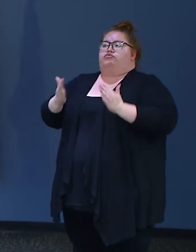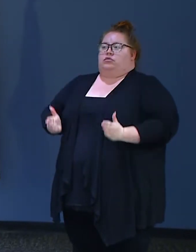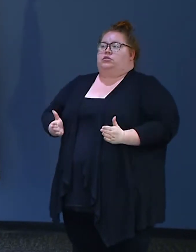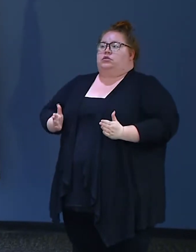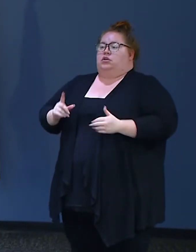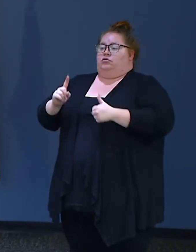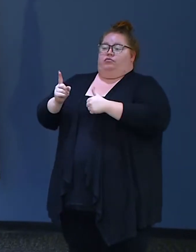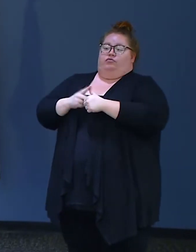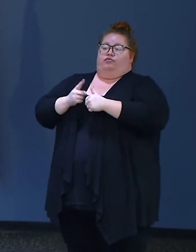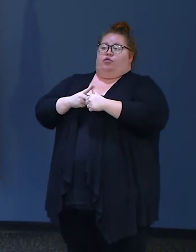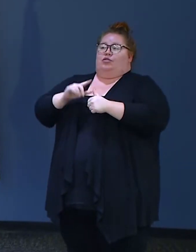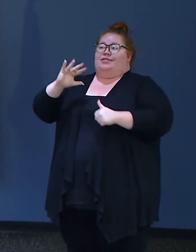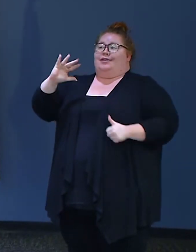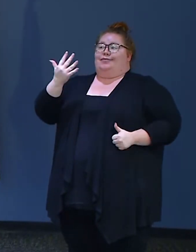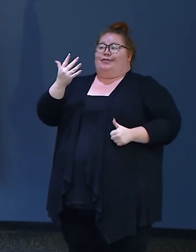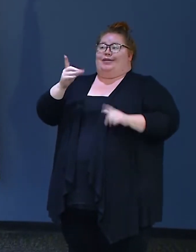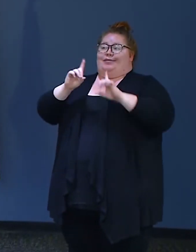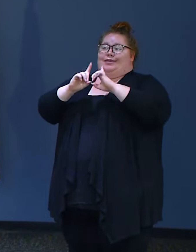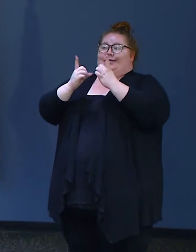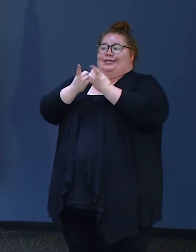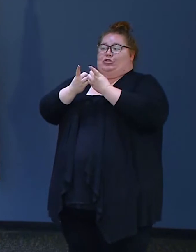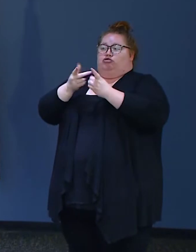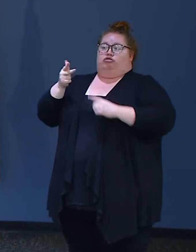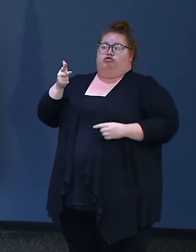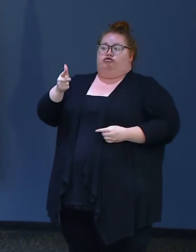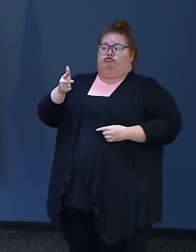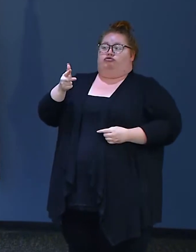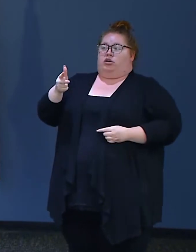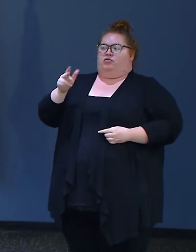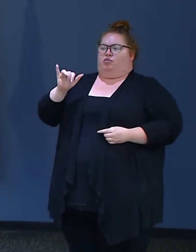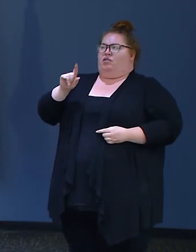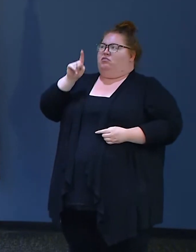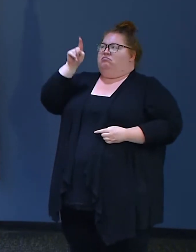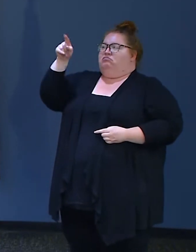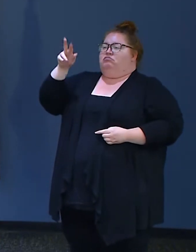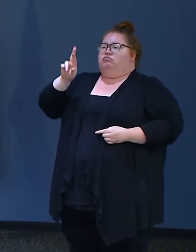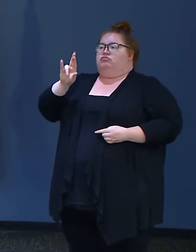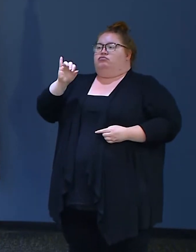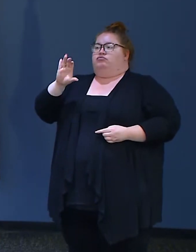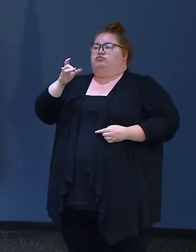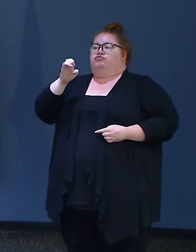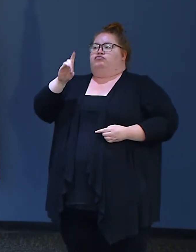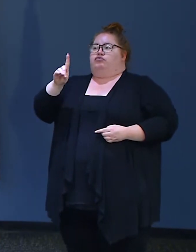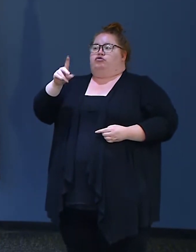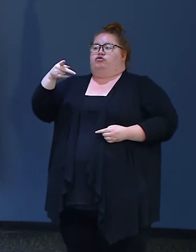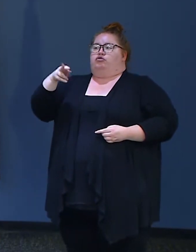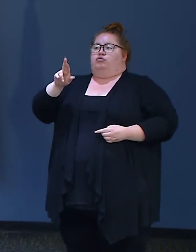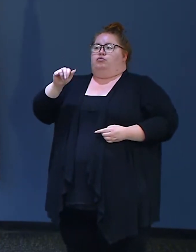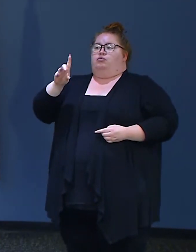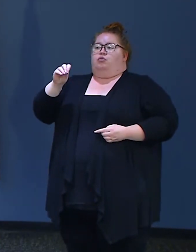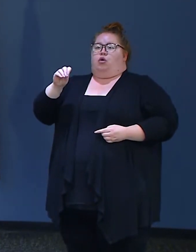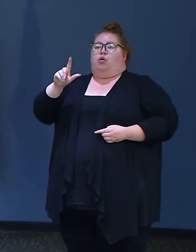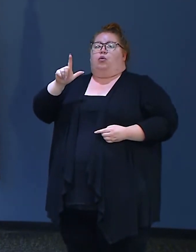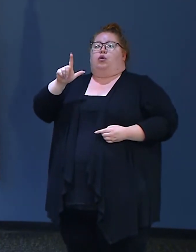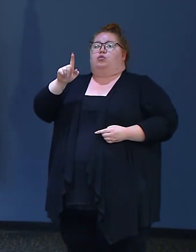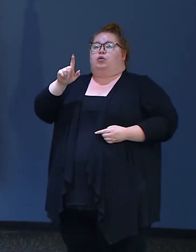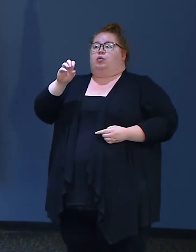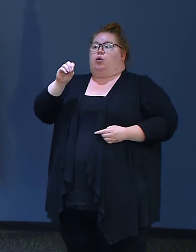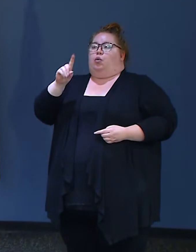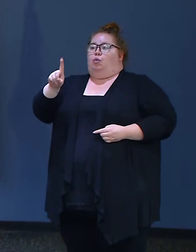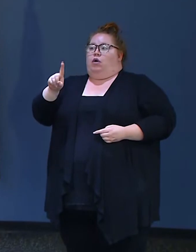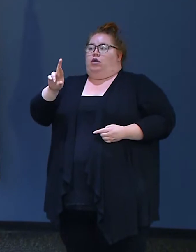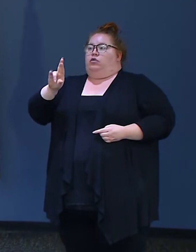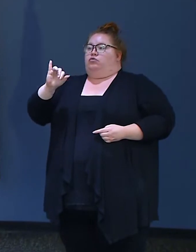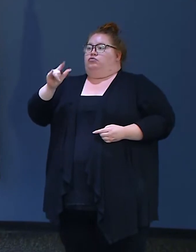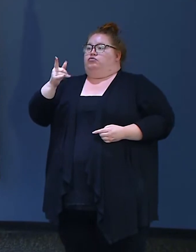one is the 5th District drive-through, and that's at the Richard Prado Senior Center. The address is 2101 Ridge Street, and that's